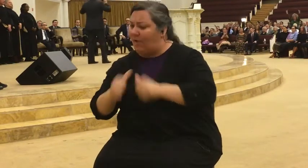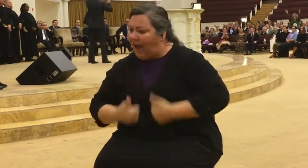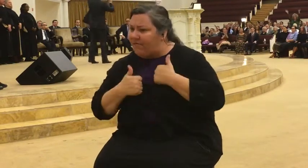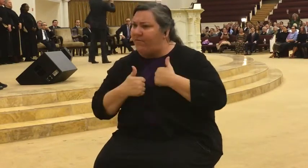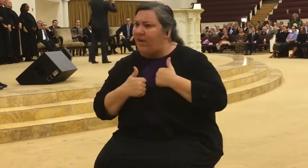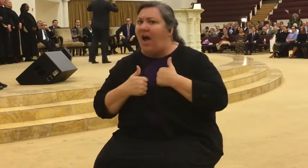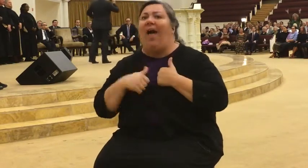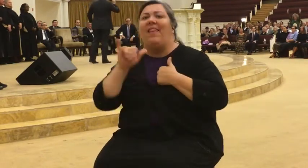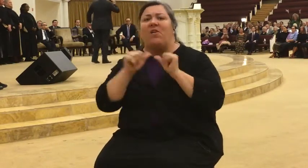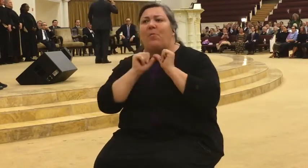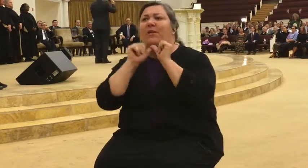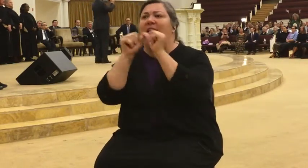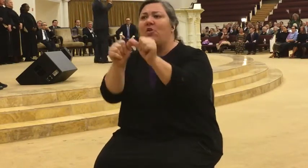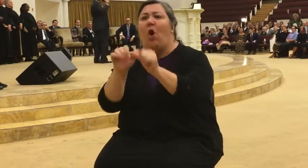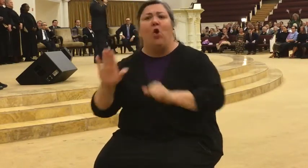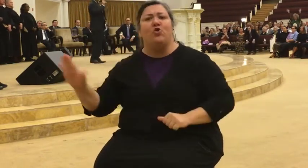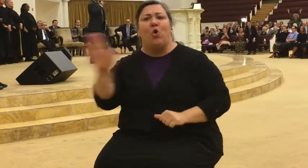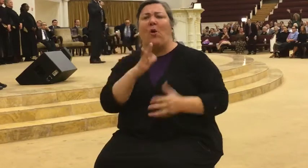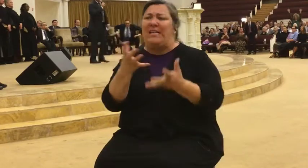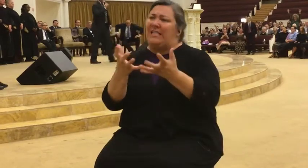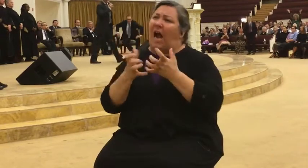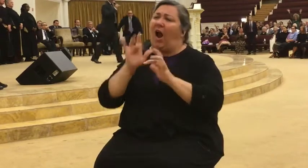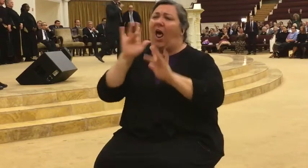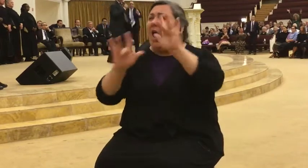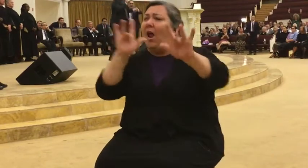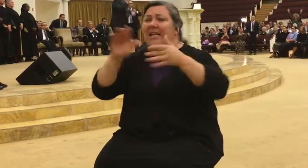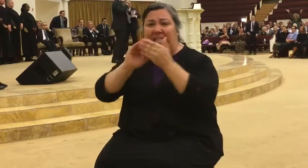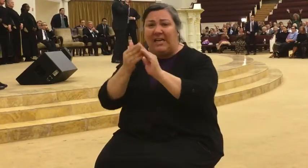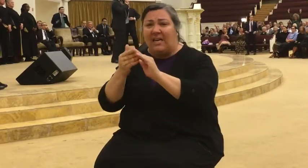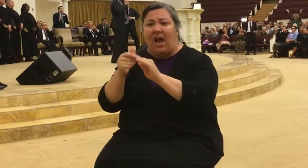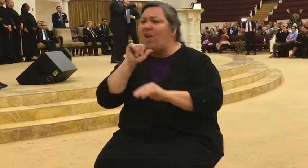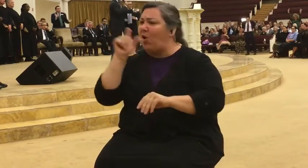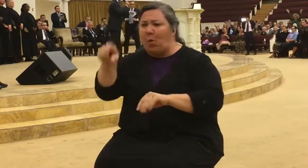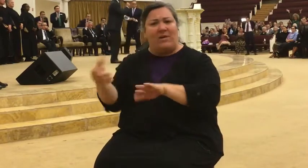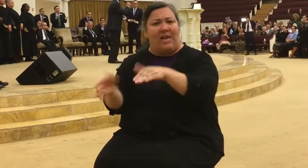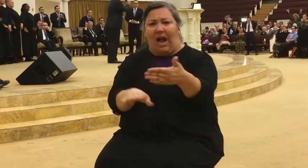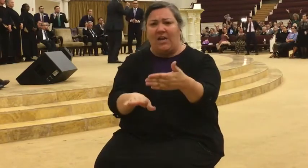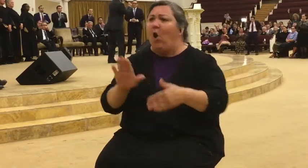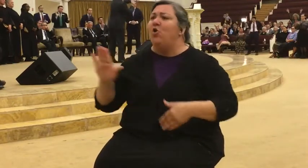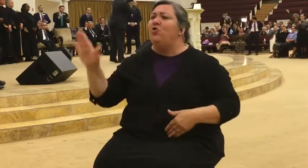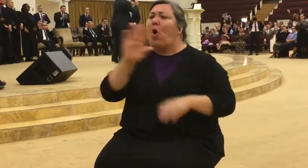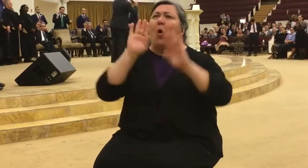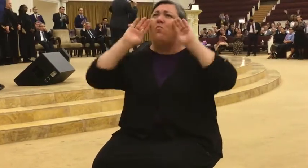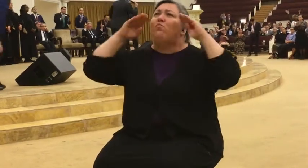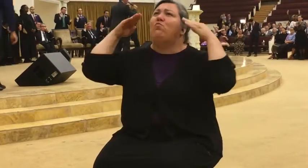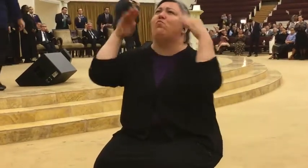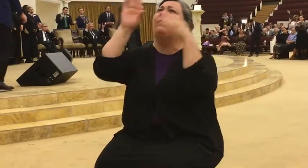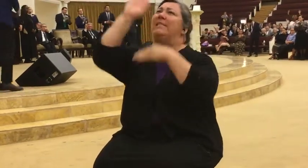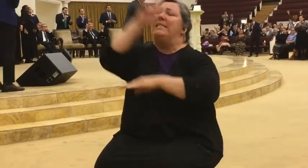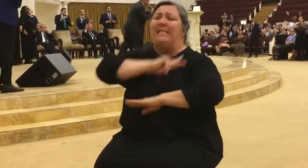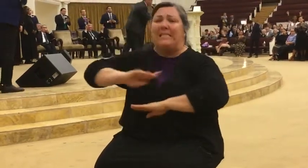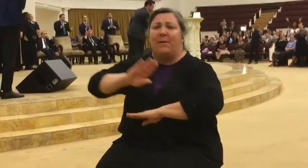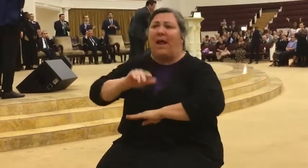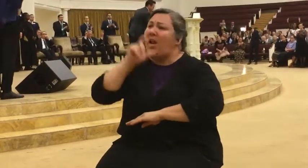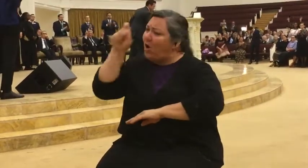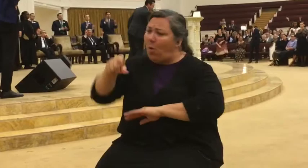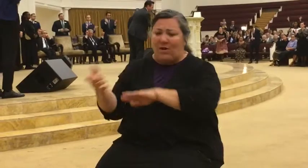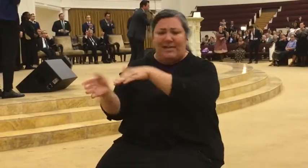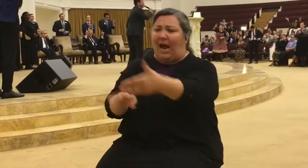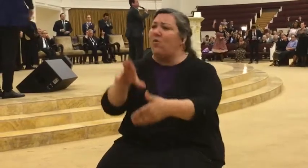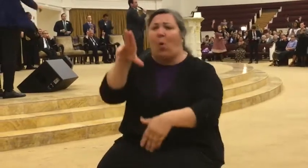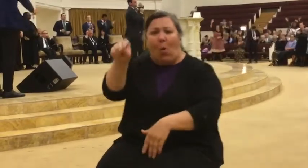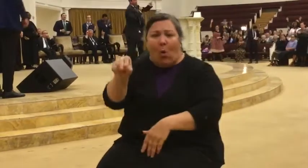Your desire to reach this city was not supposed to die. Your consecration to the kingdom of God was not supposed